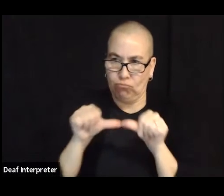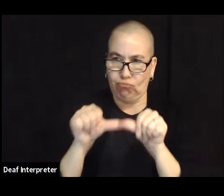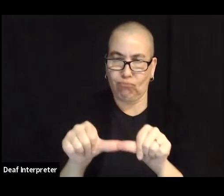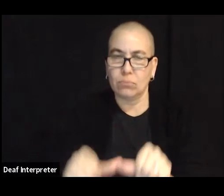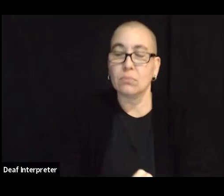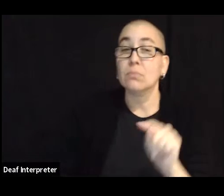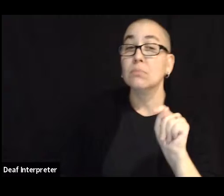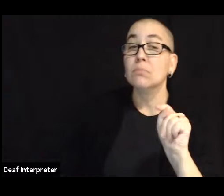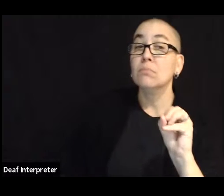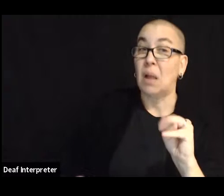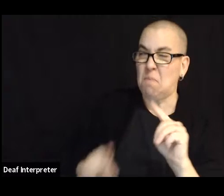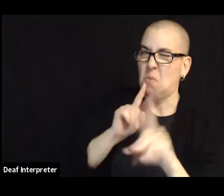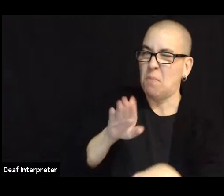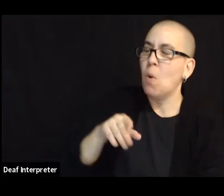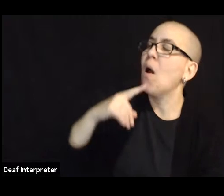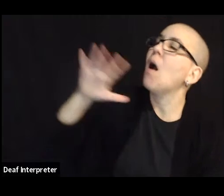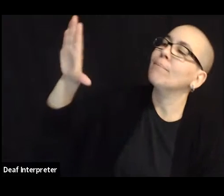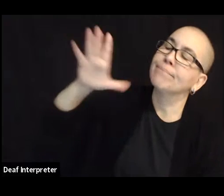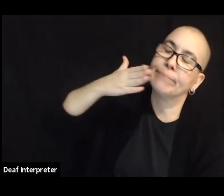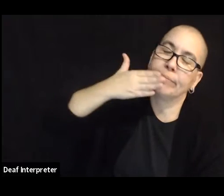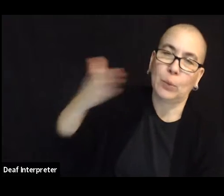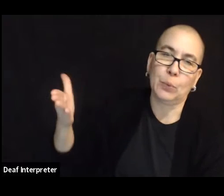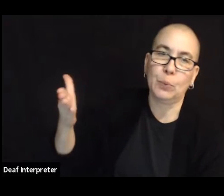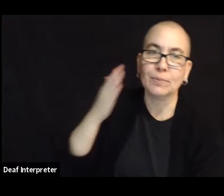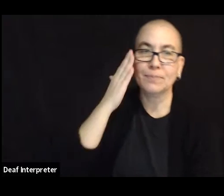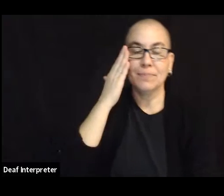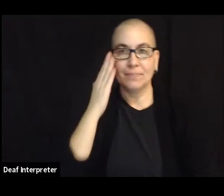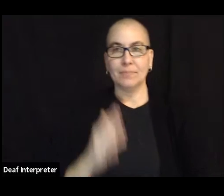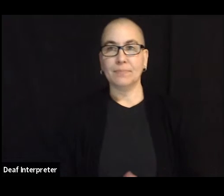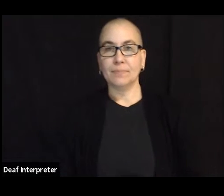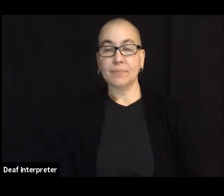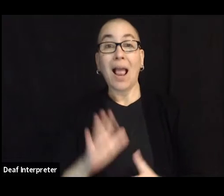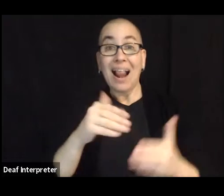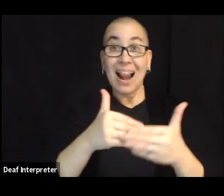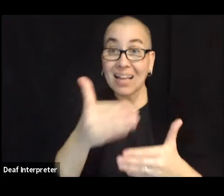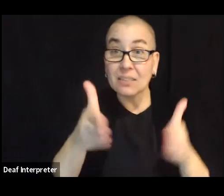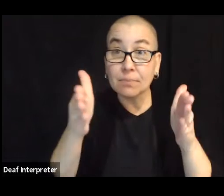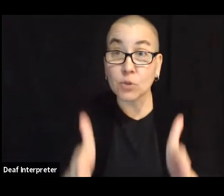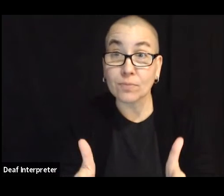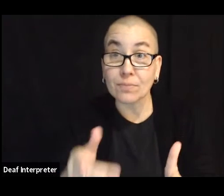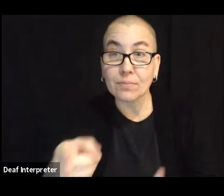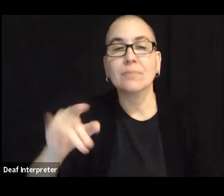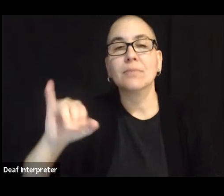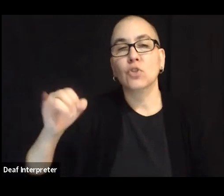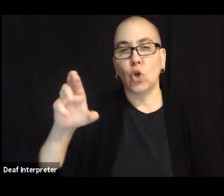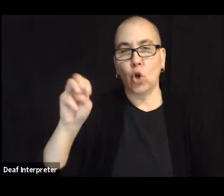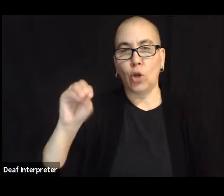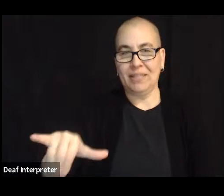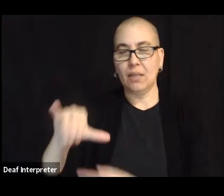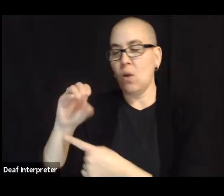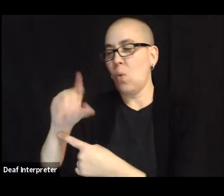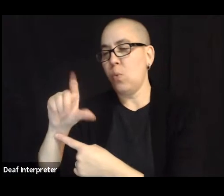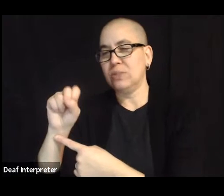Your next question comes from the line of Jeremy Olson from the Star Tribune. Your line is open.